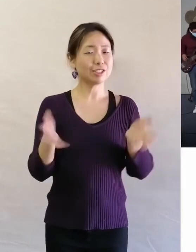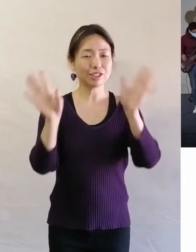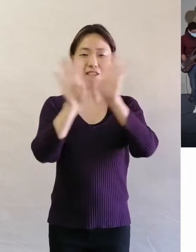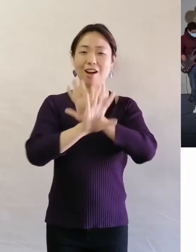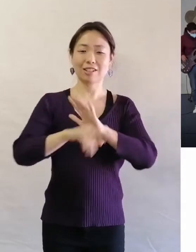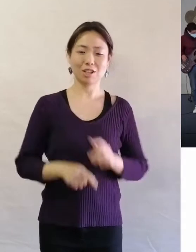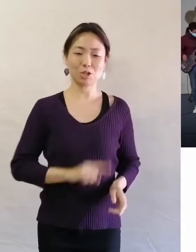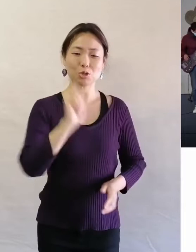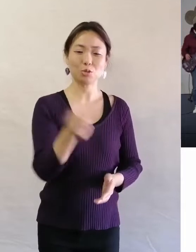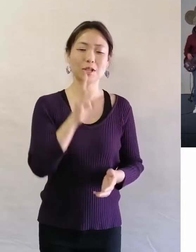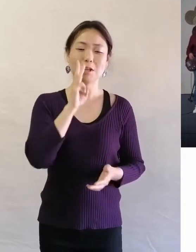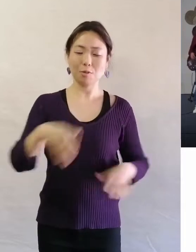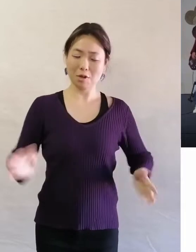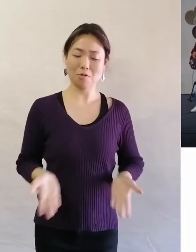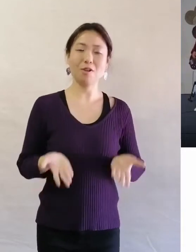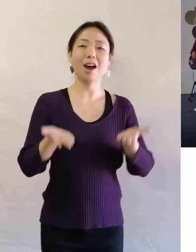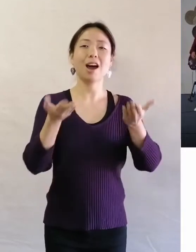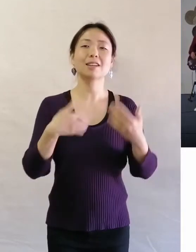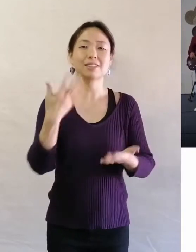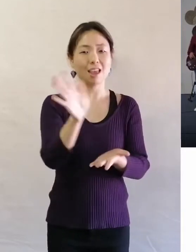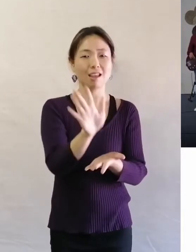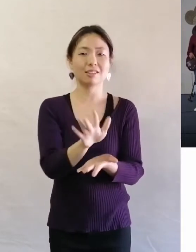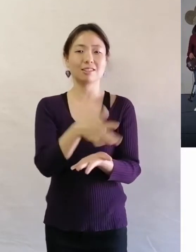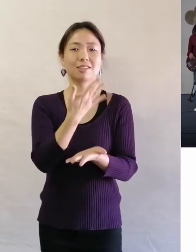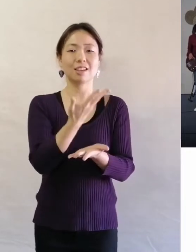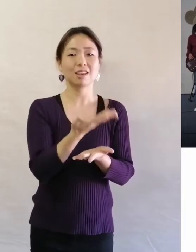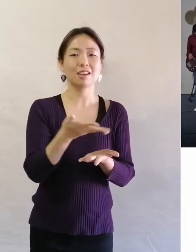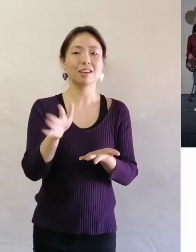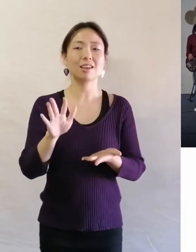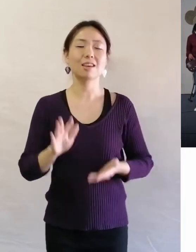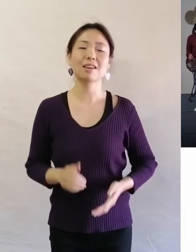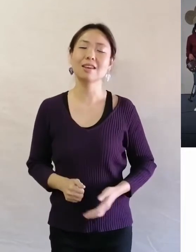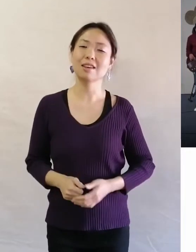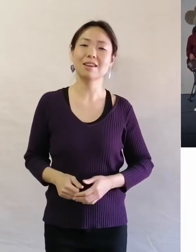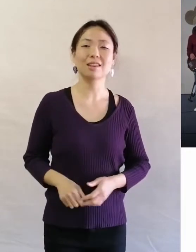Out of the darkness we will rise and